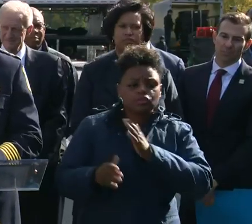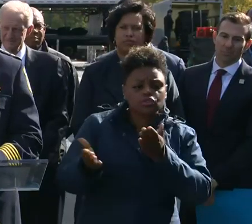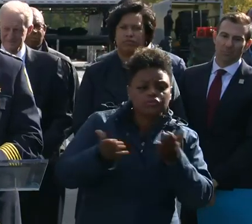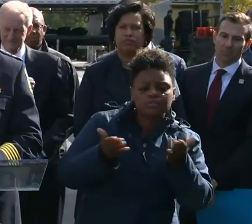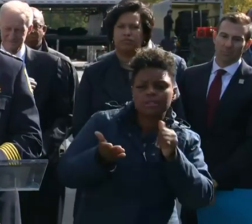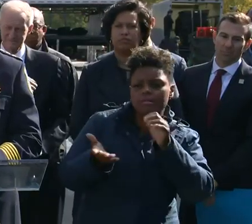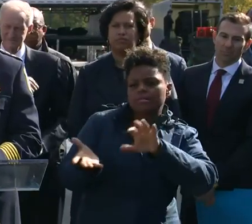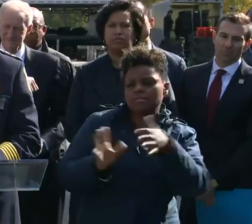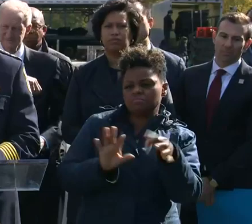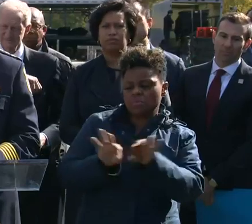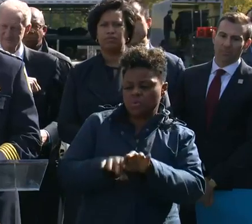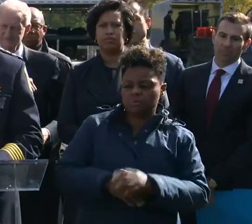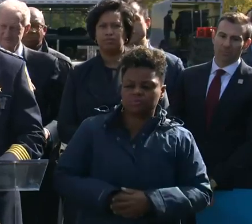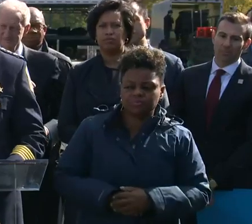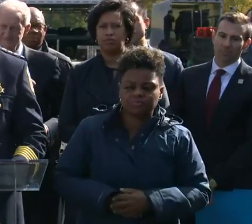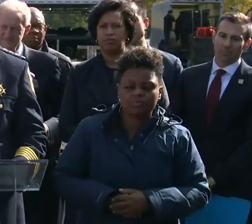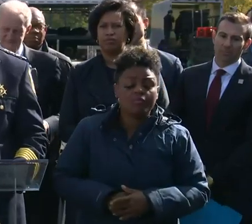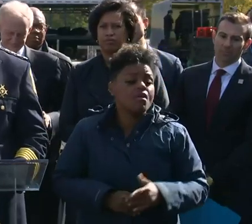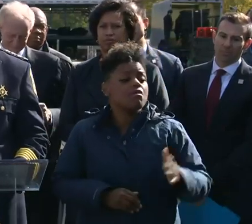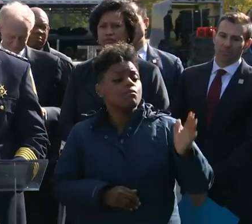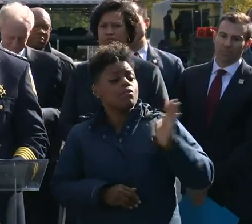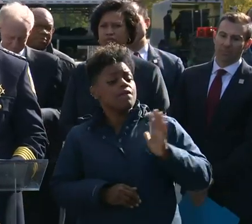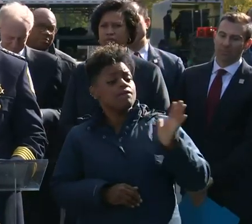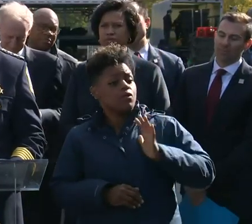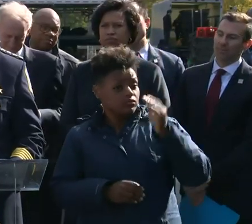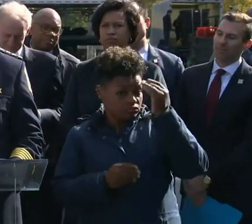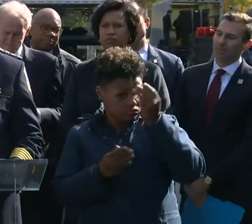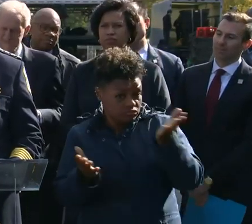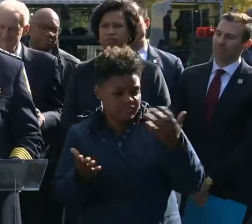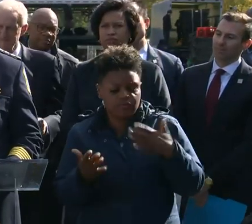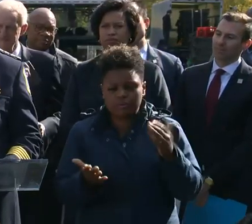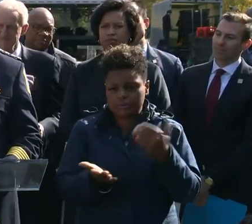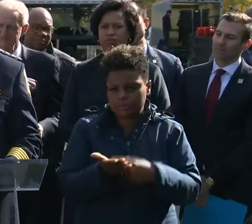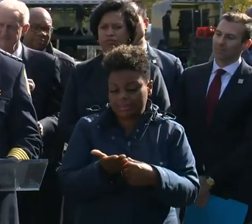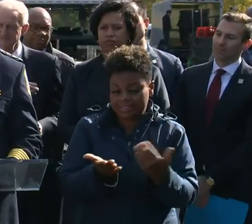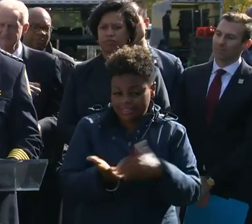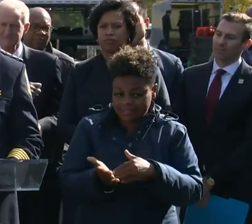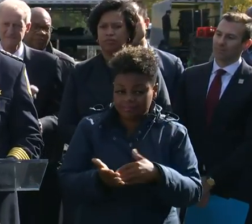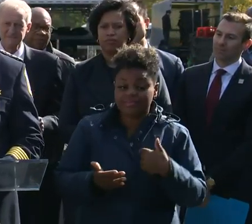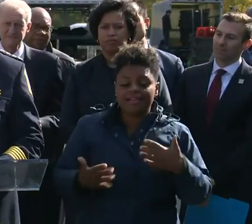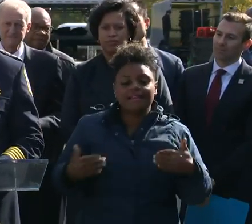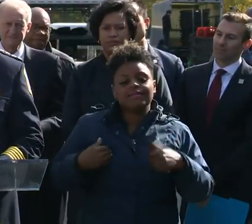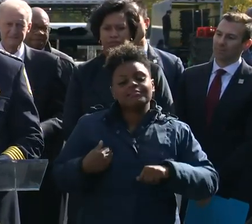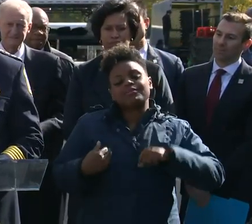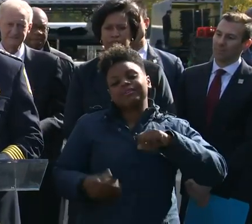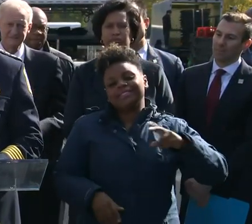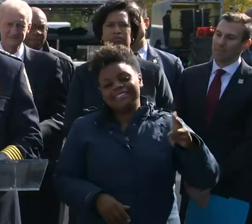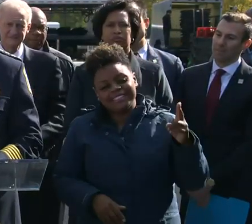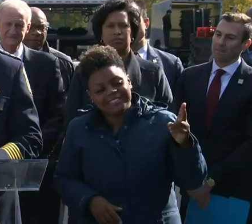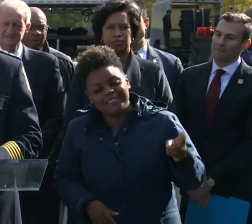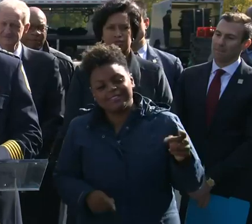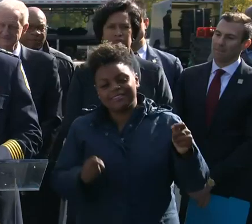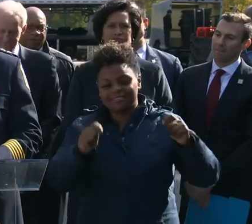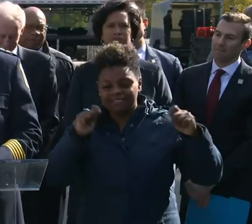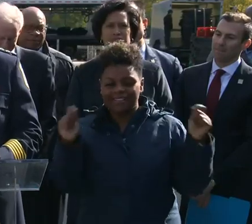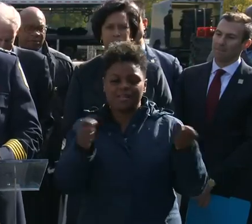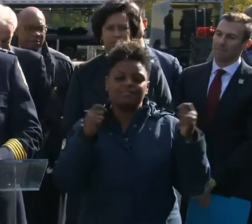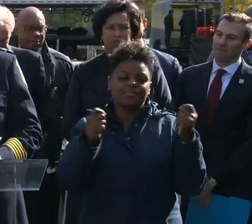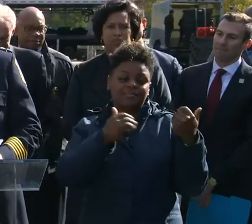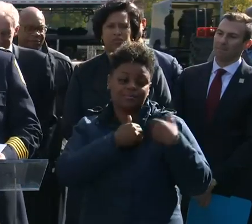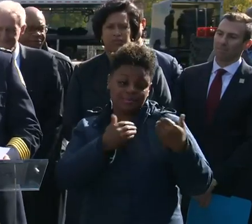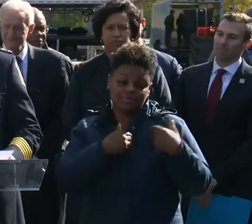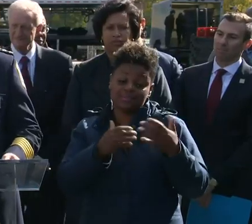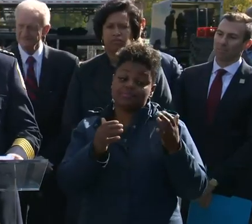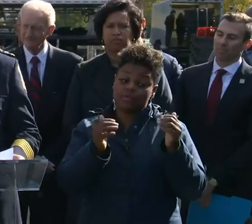this before and I'll say it again. Washington, D.C. has a proud history of celebrating responsibly and with class. We